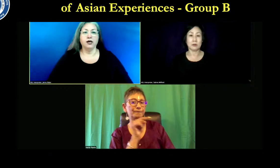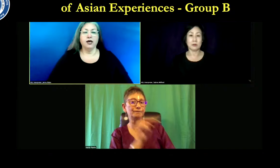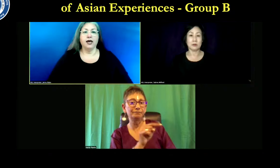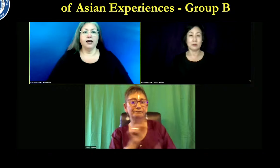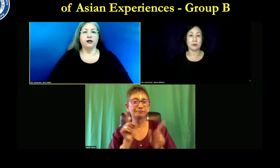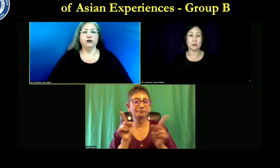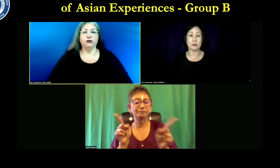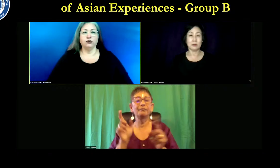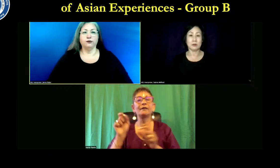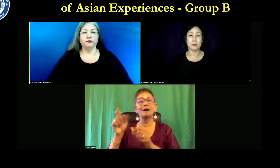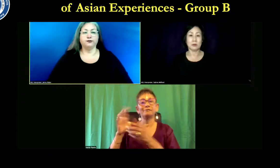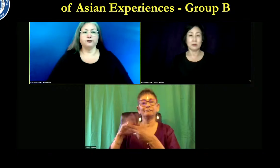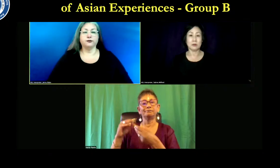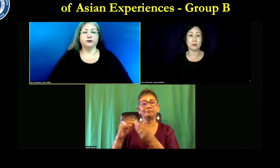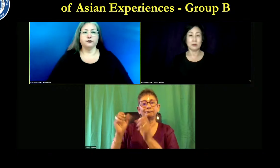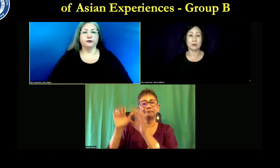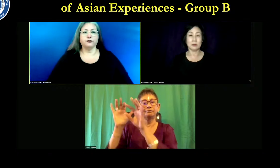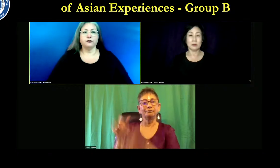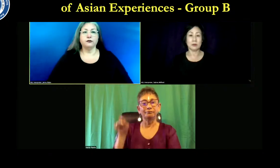Facebook and on YouTube.